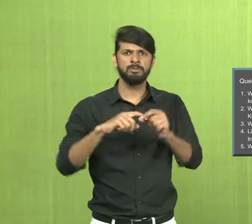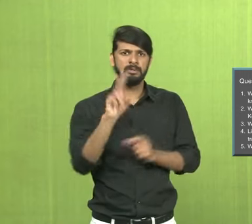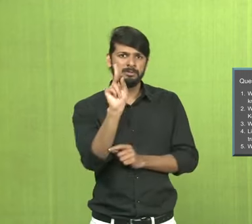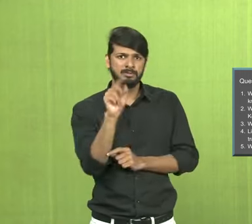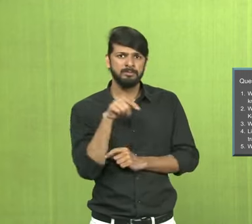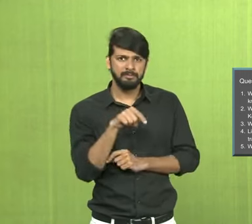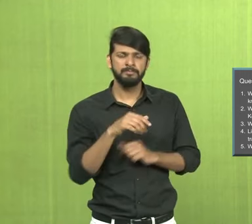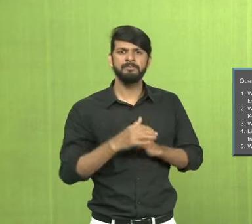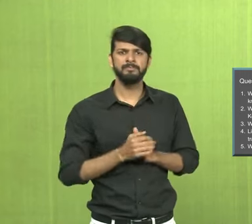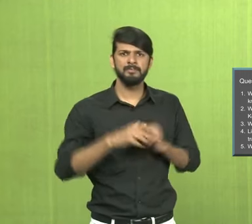Question 2,